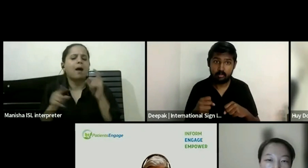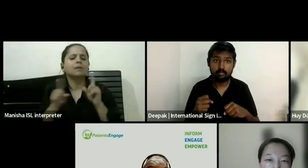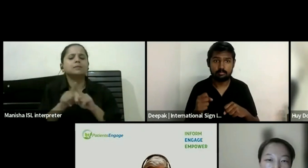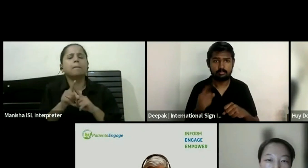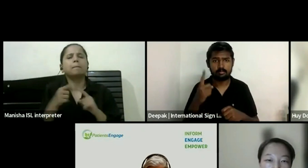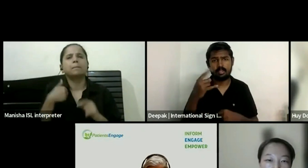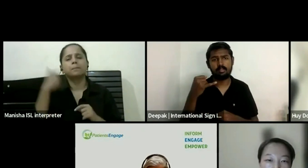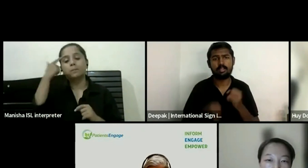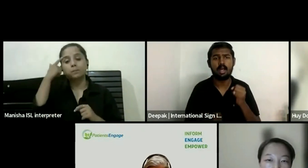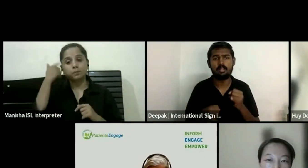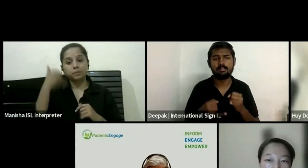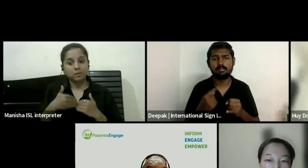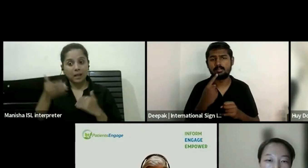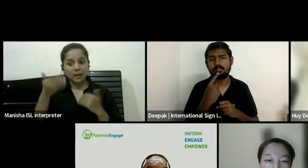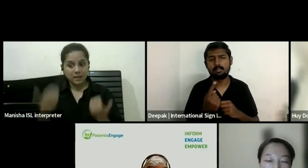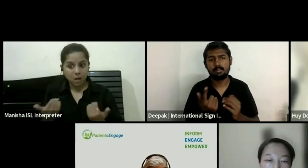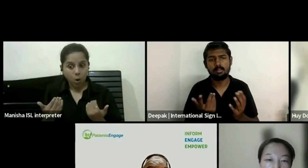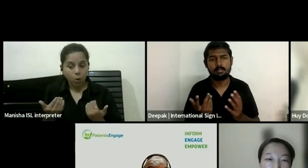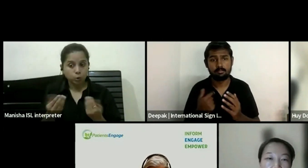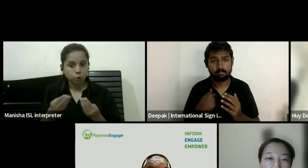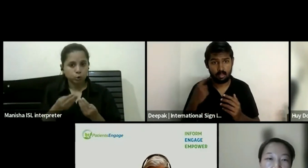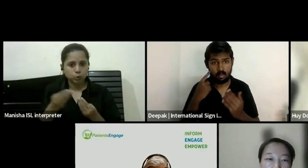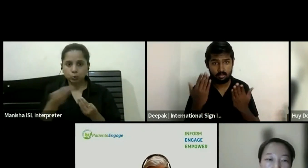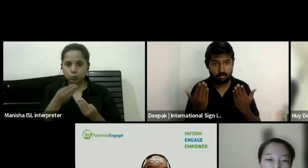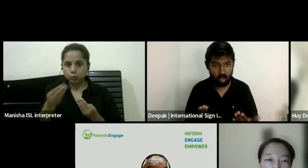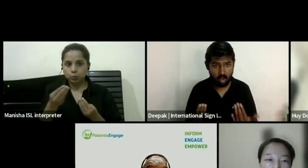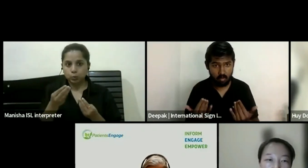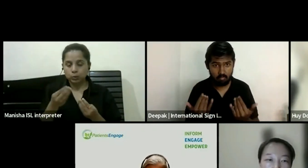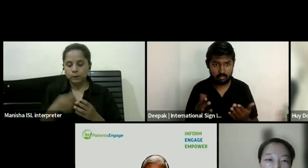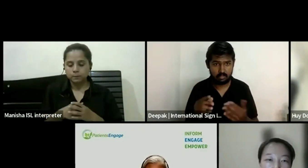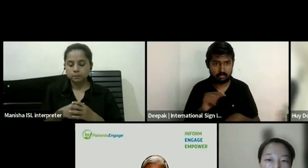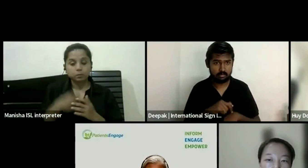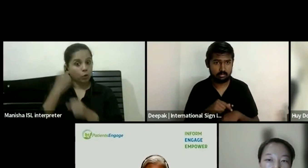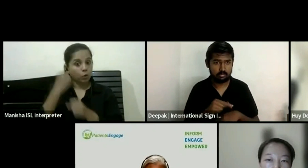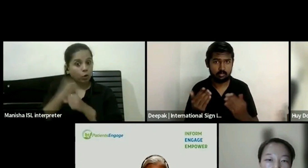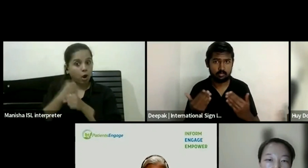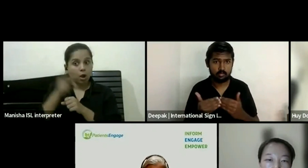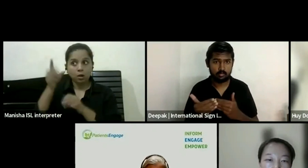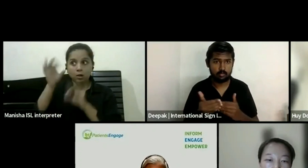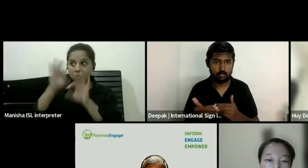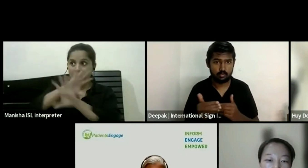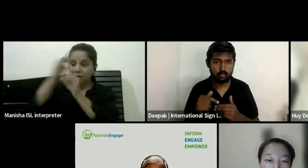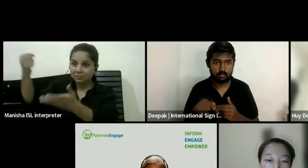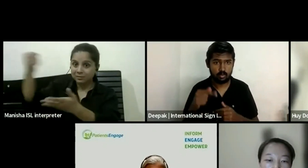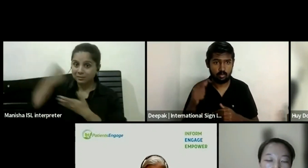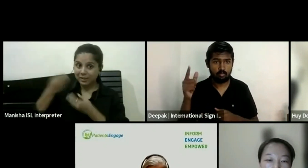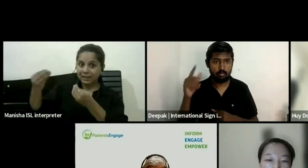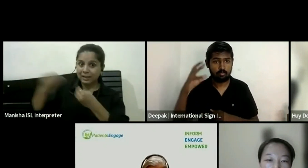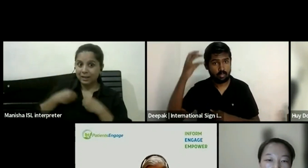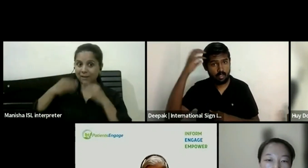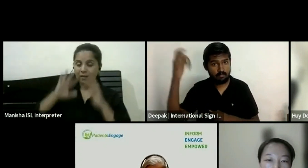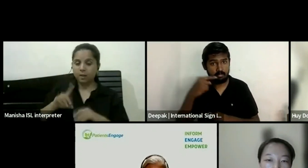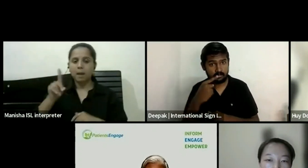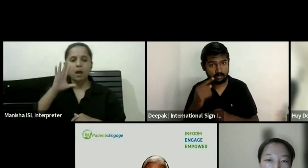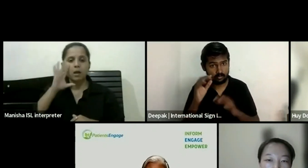before we come to governments to provide adequately for everything, the mainstay for people with